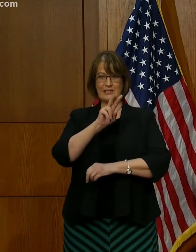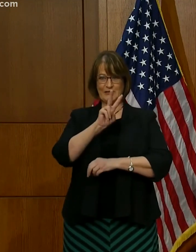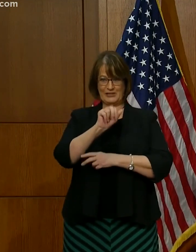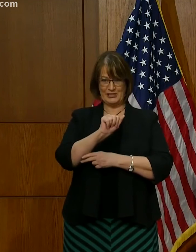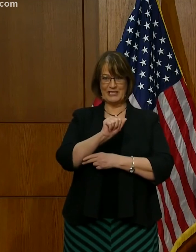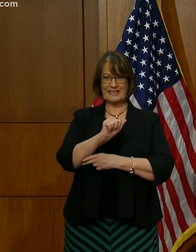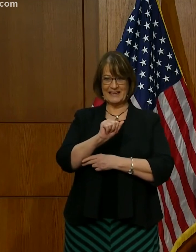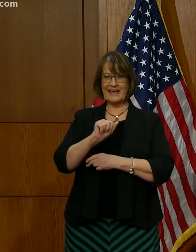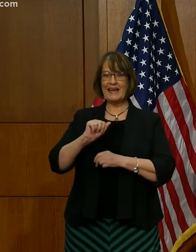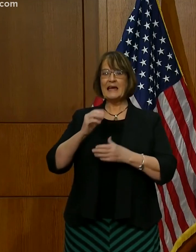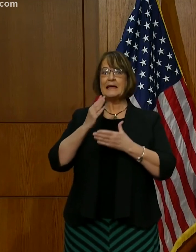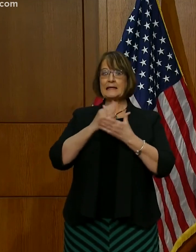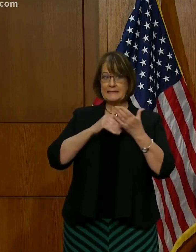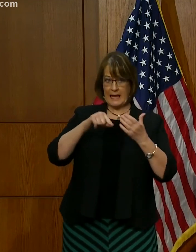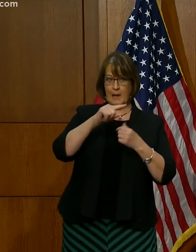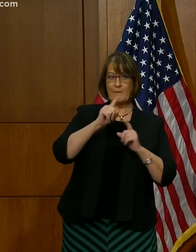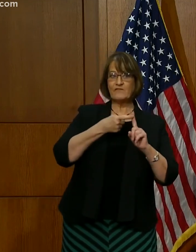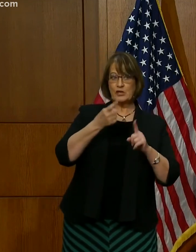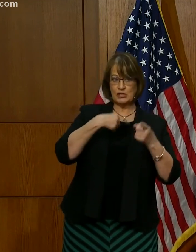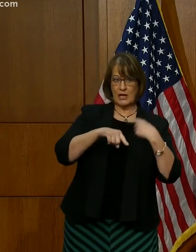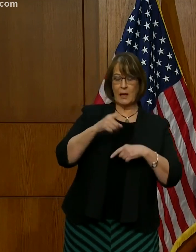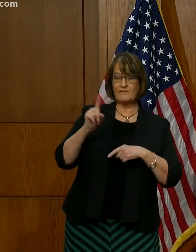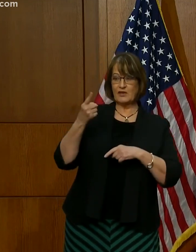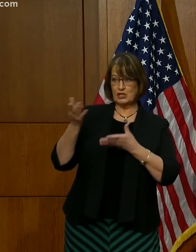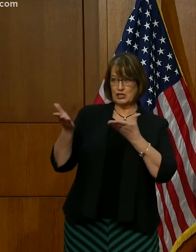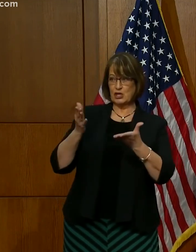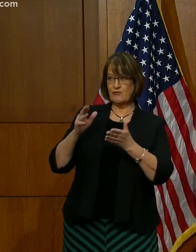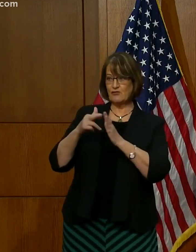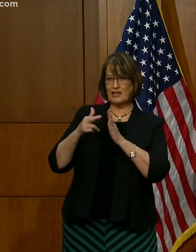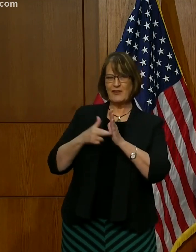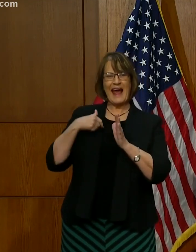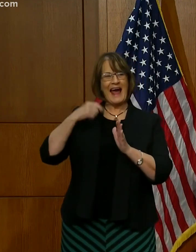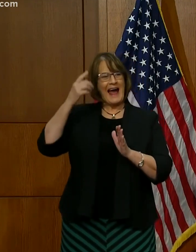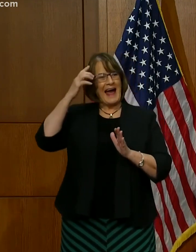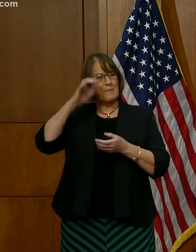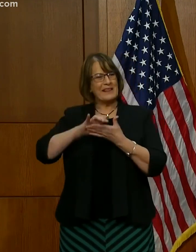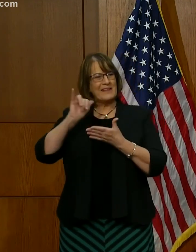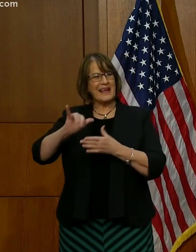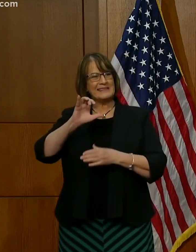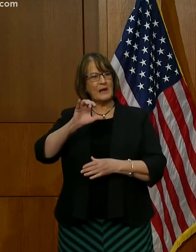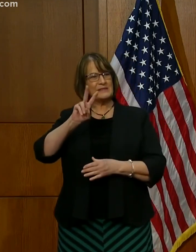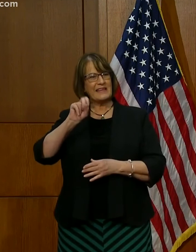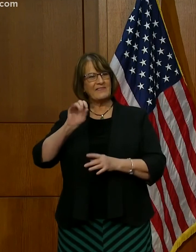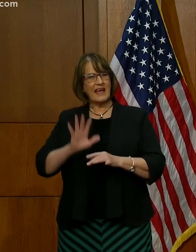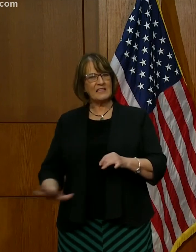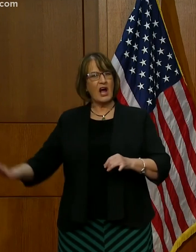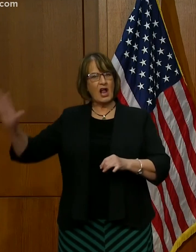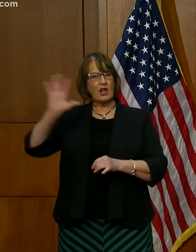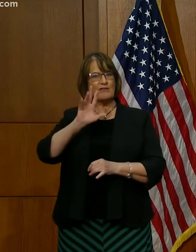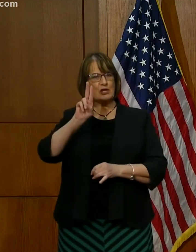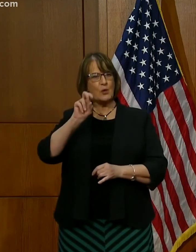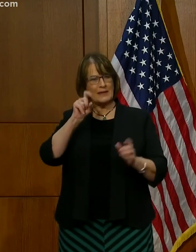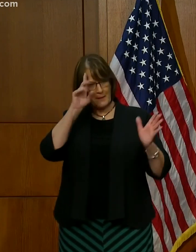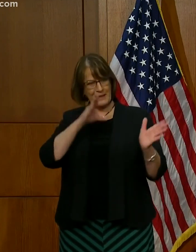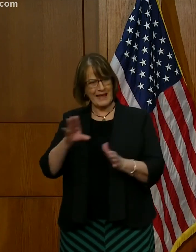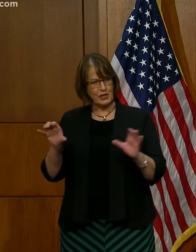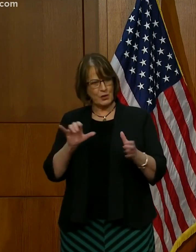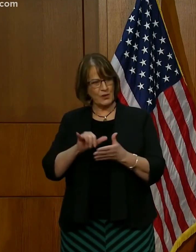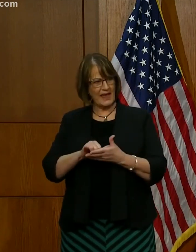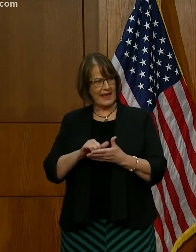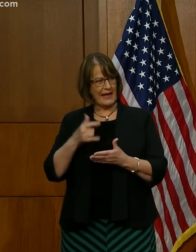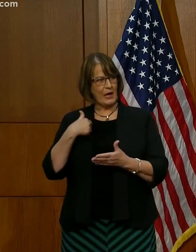first-come, first-serve registration process. I think that is how CVS across the country had planned this. We are